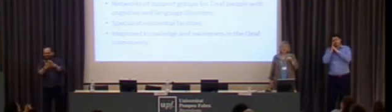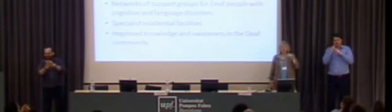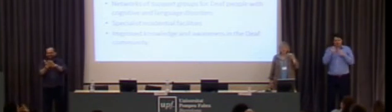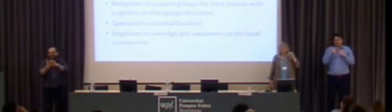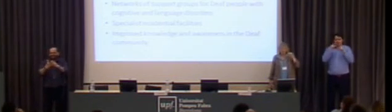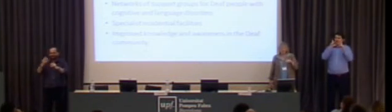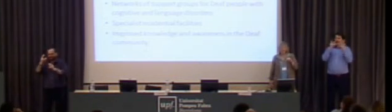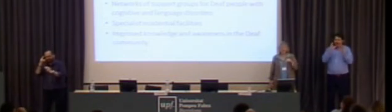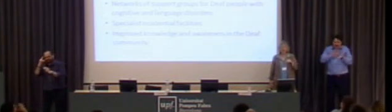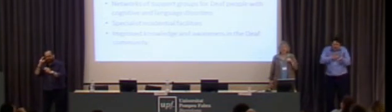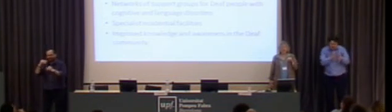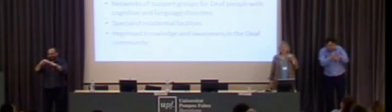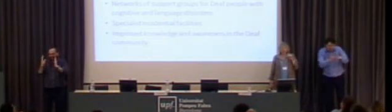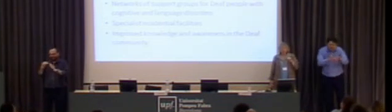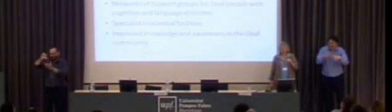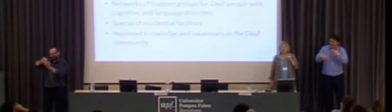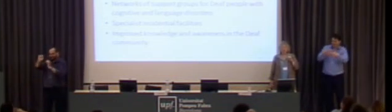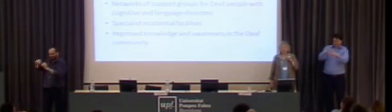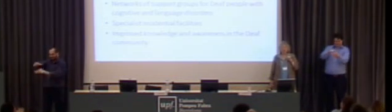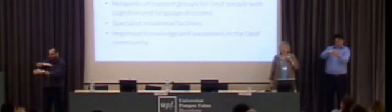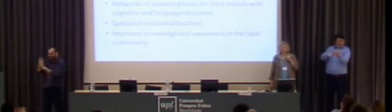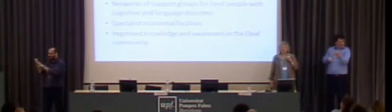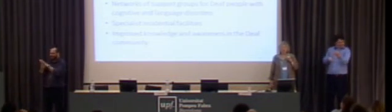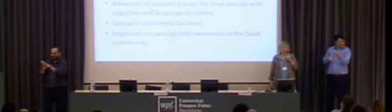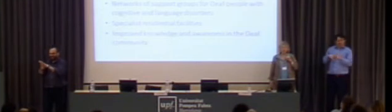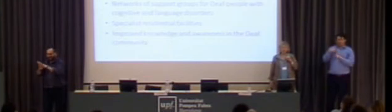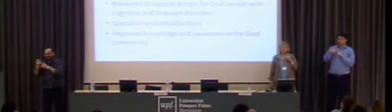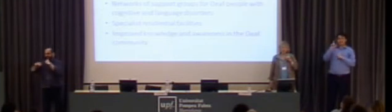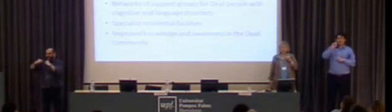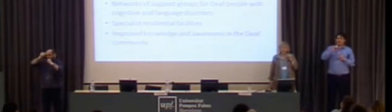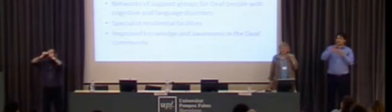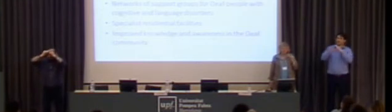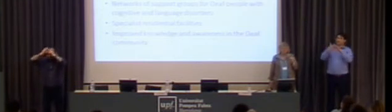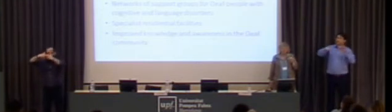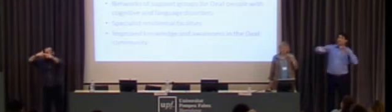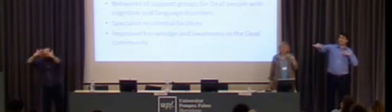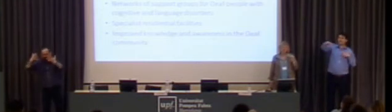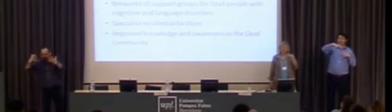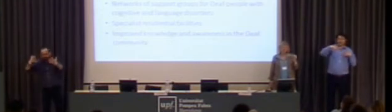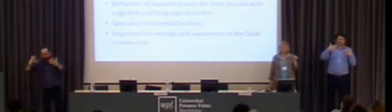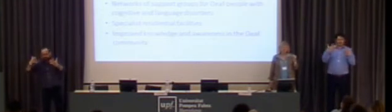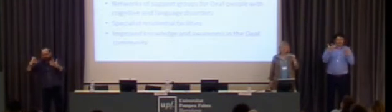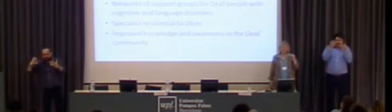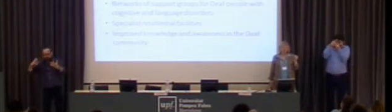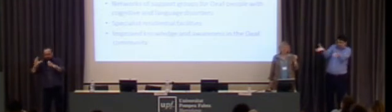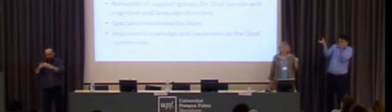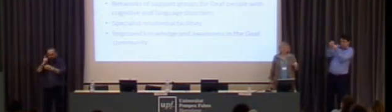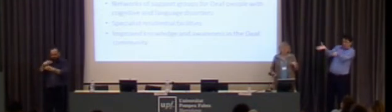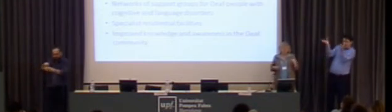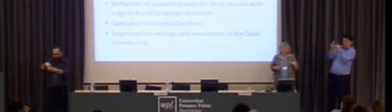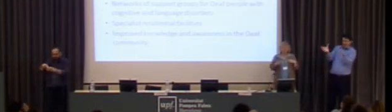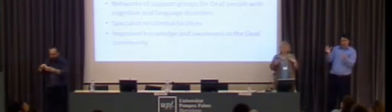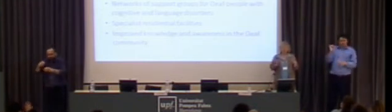itself has really little access to knowledge about any of these problems. So we need to actually work together